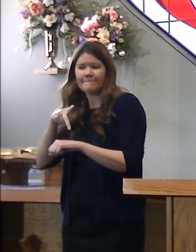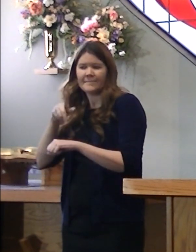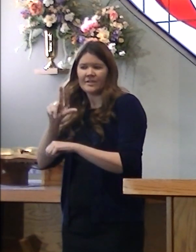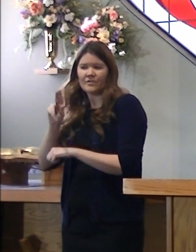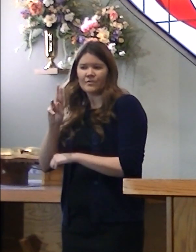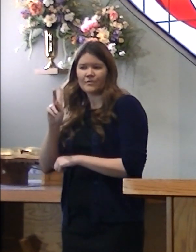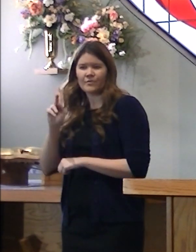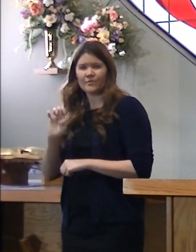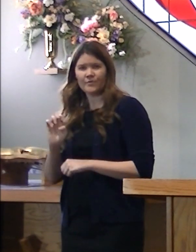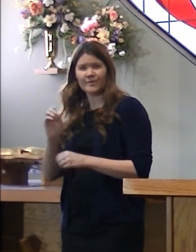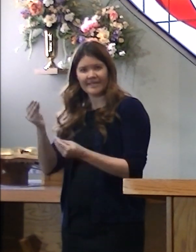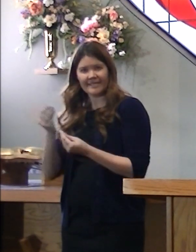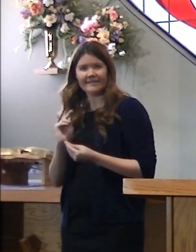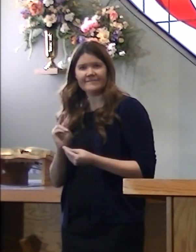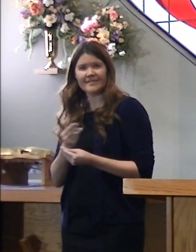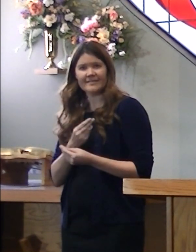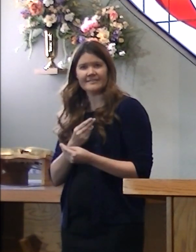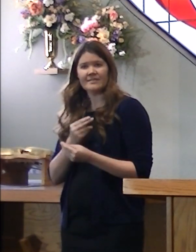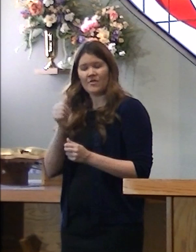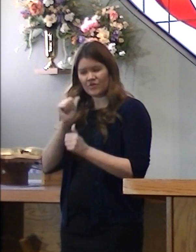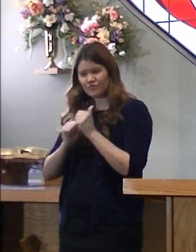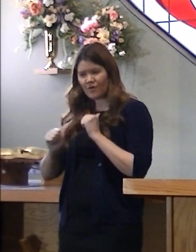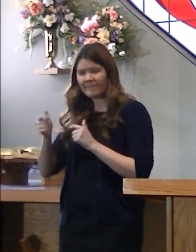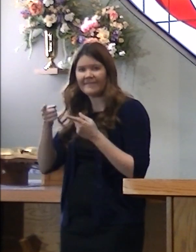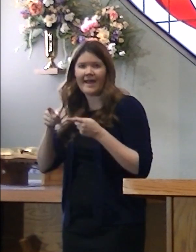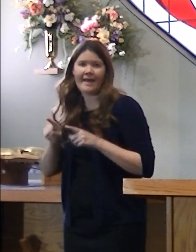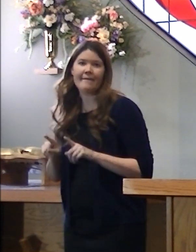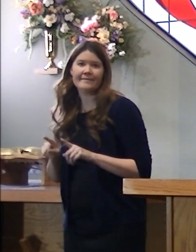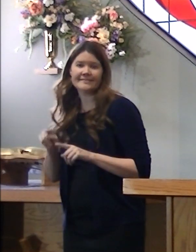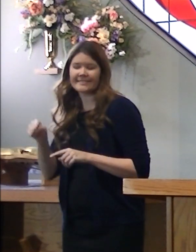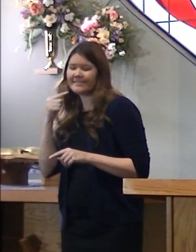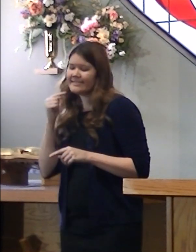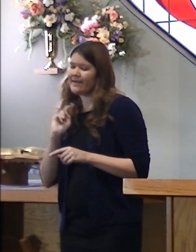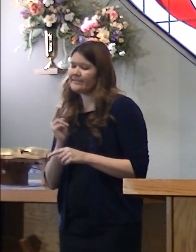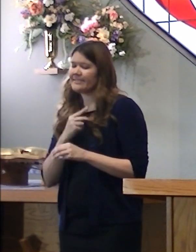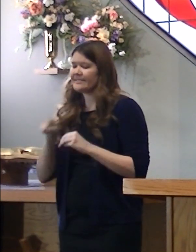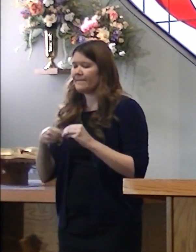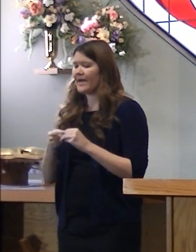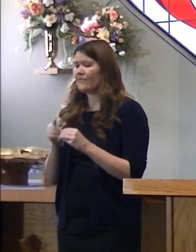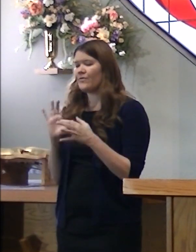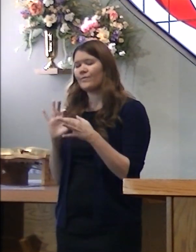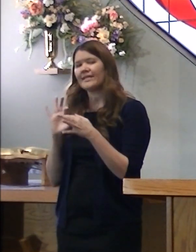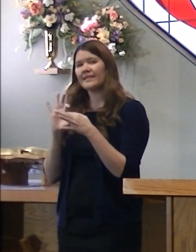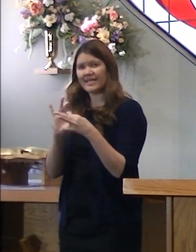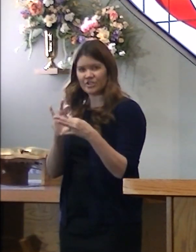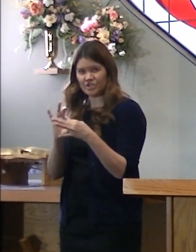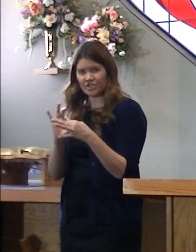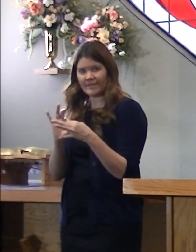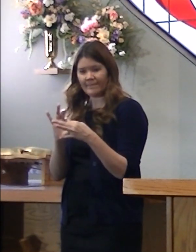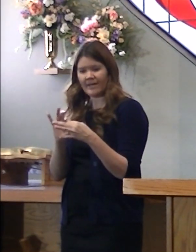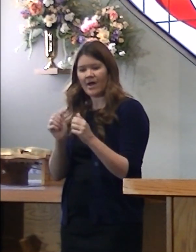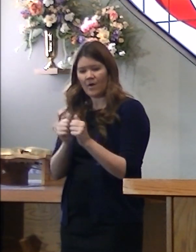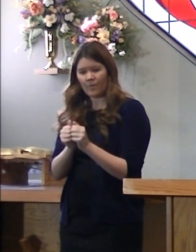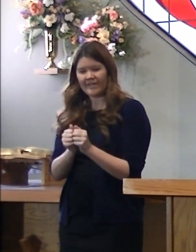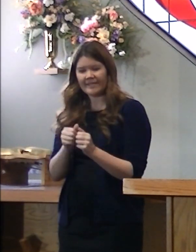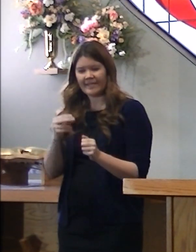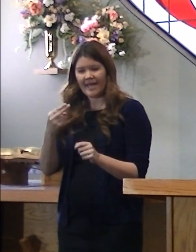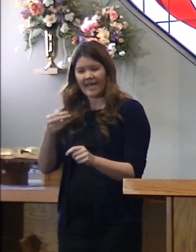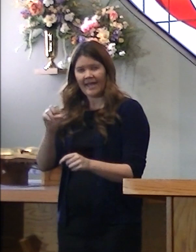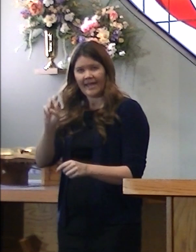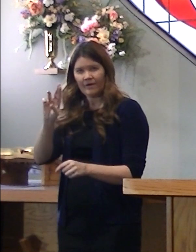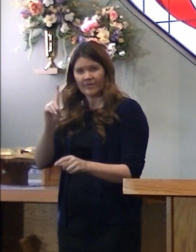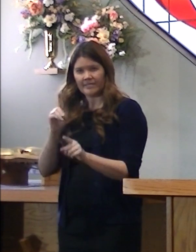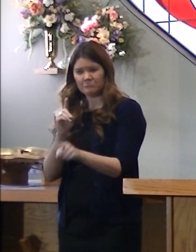Luke gives us the drama as it unfolds. For example, he tells us about the relationship with Herod and